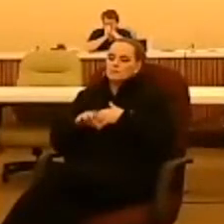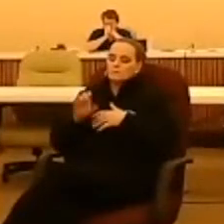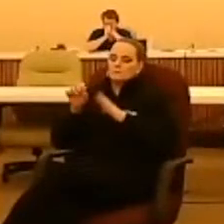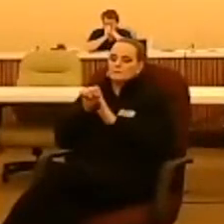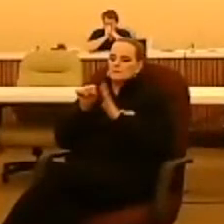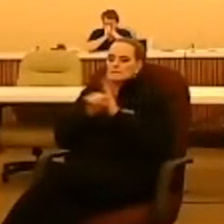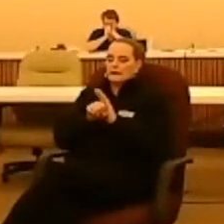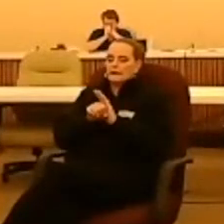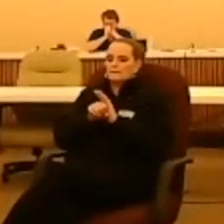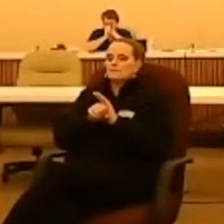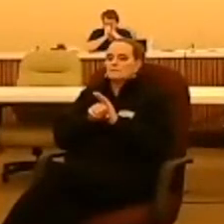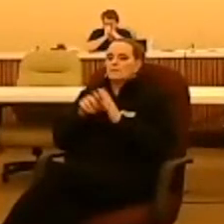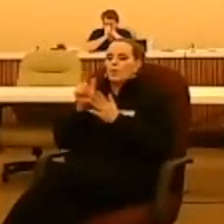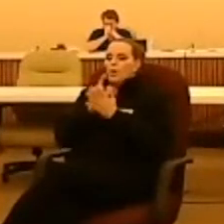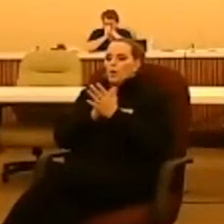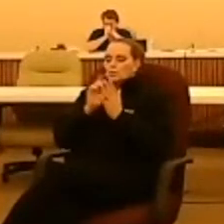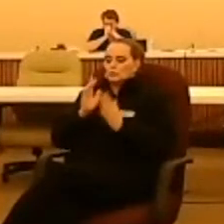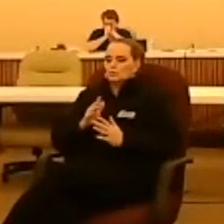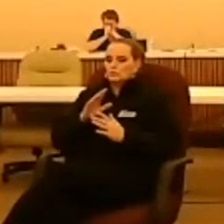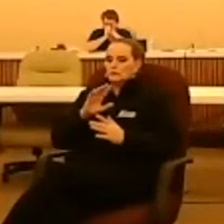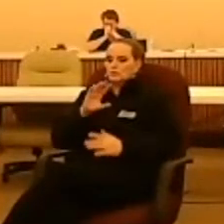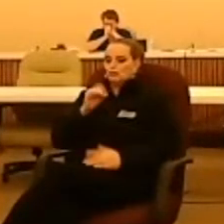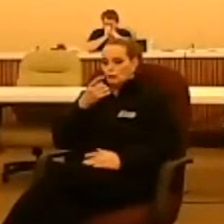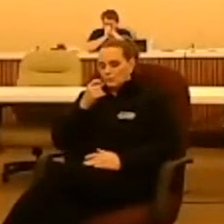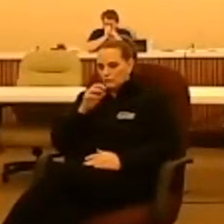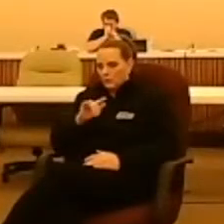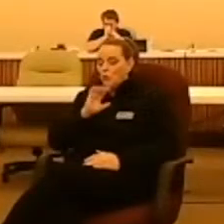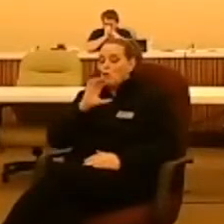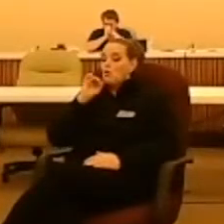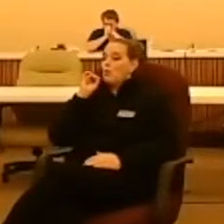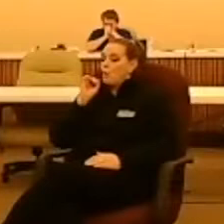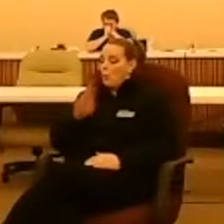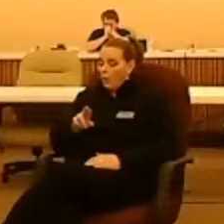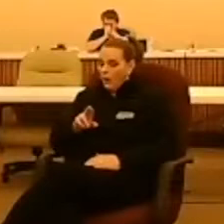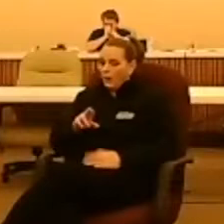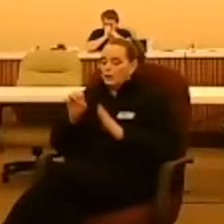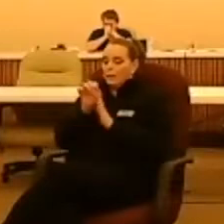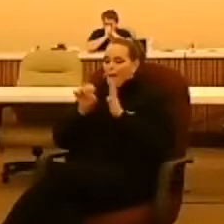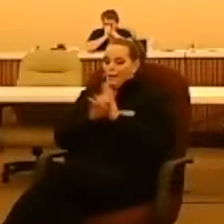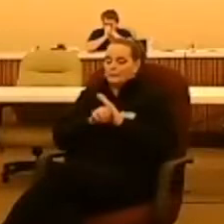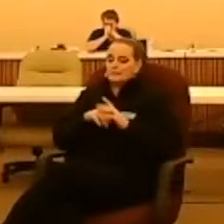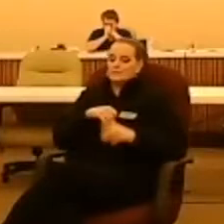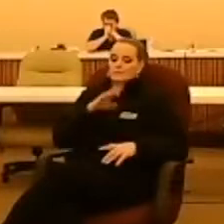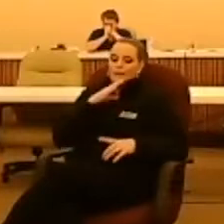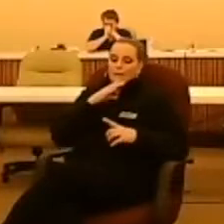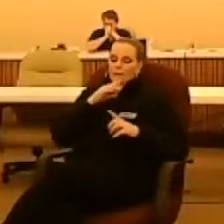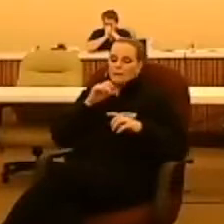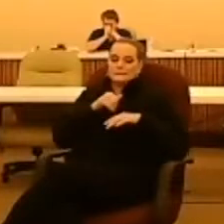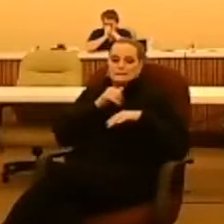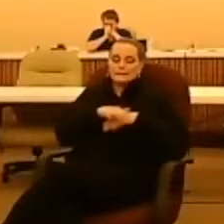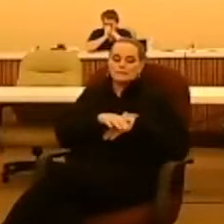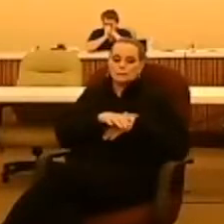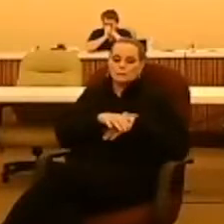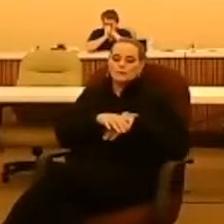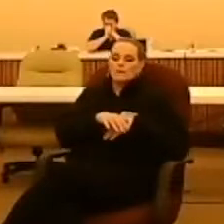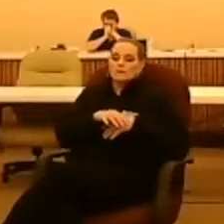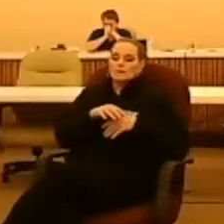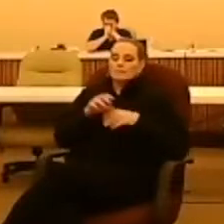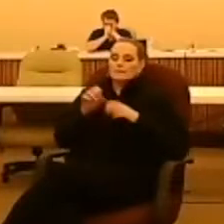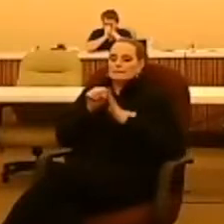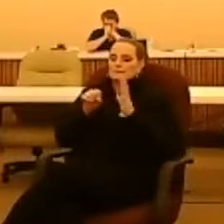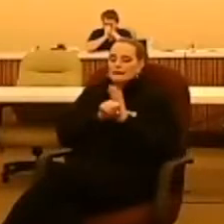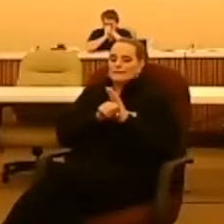forth. Or the ethics board could refer to the state attorney general on our